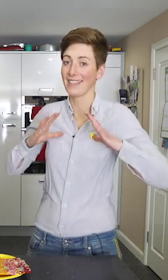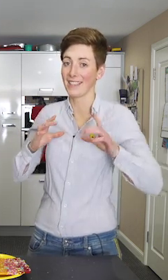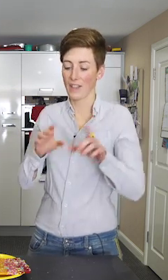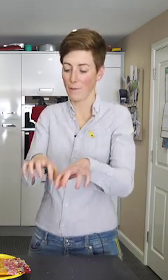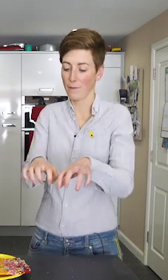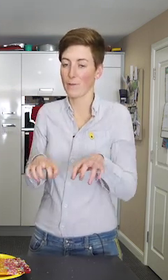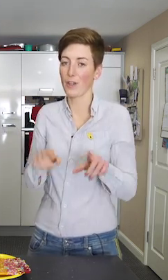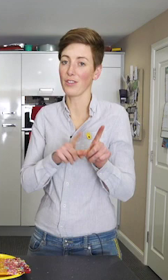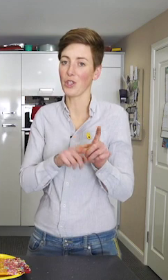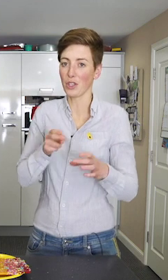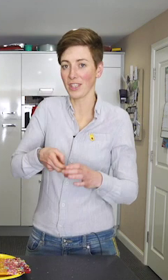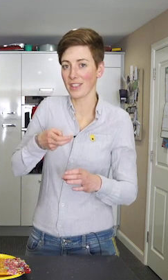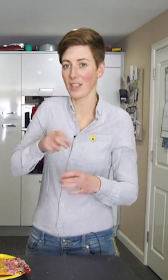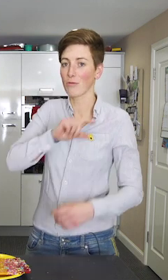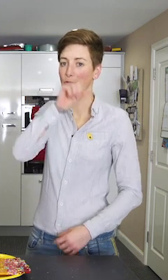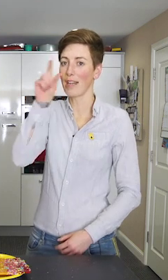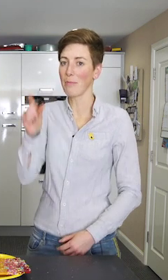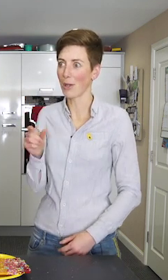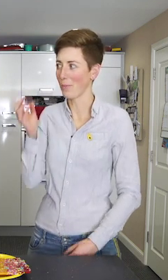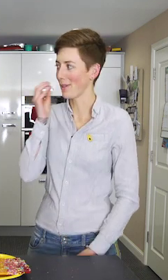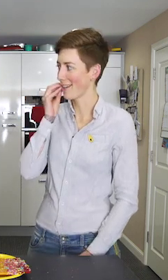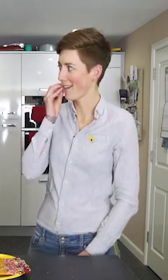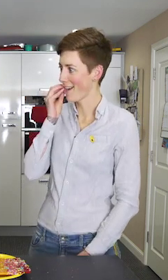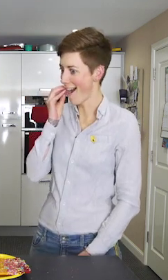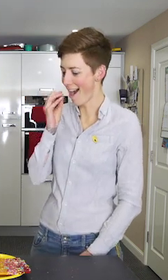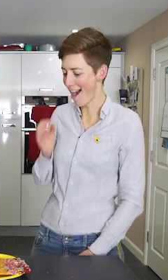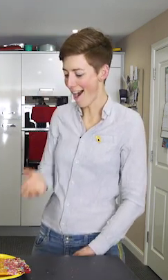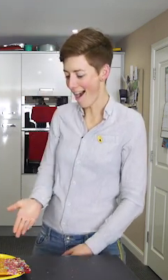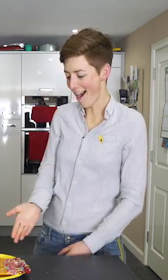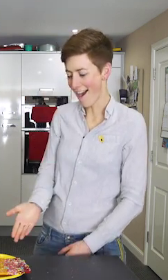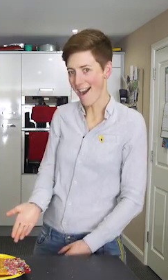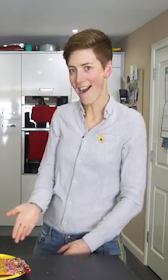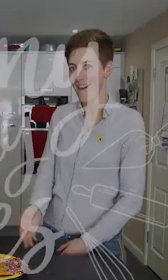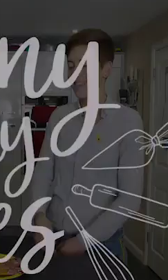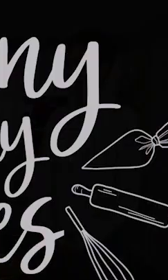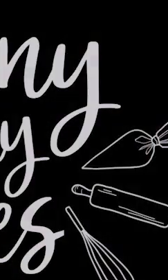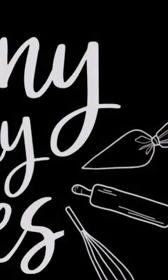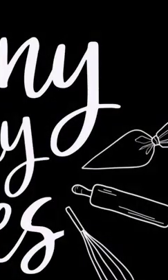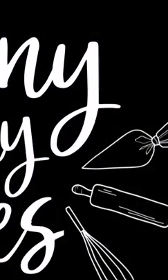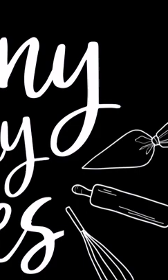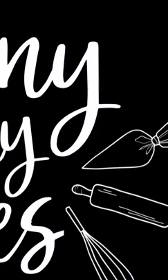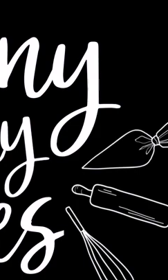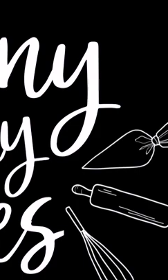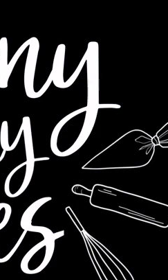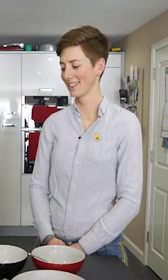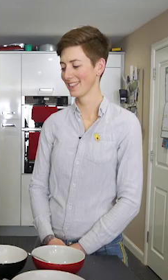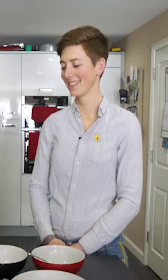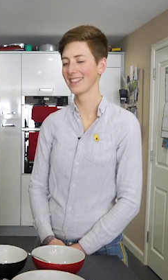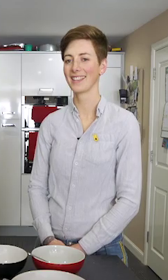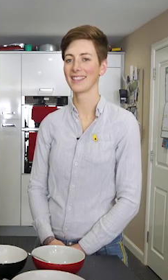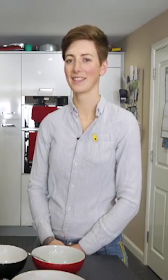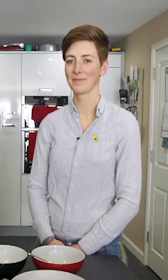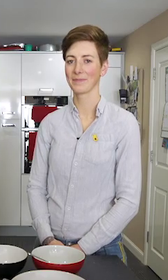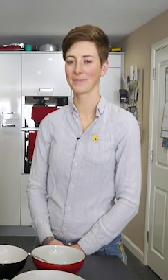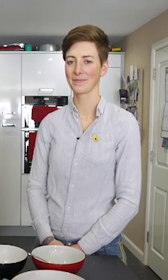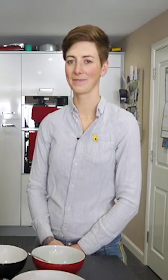dairy-free frozen yoghurt rainbow bark. Delicious!